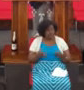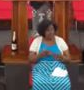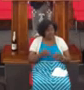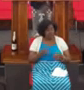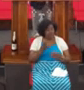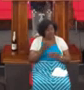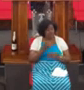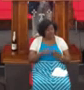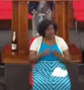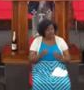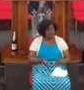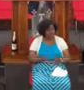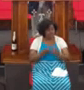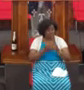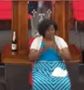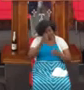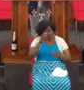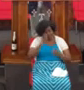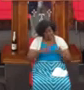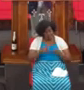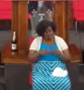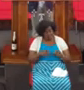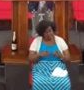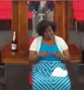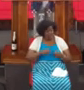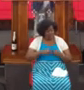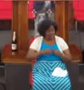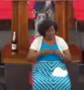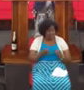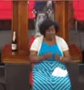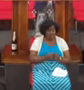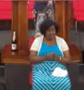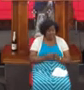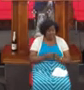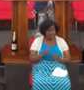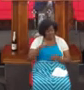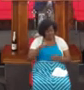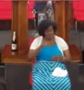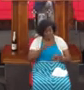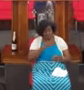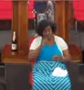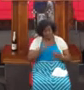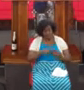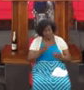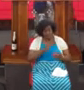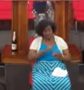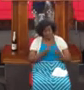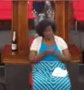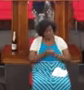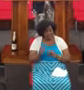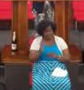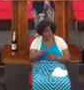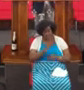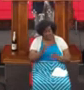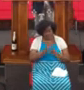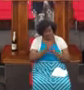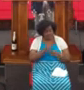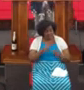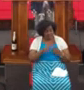help human beings. Problem with the Pharisees was their religion, never made it to their